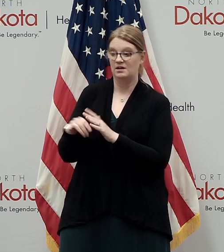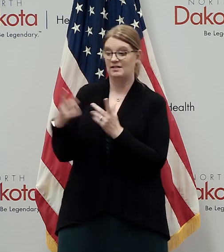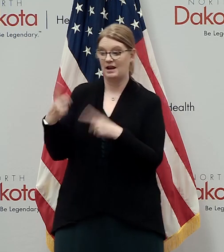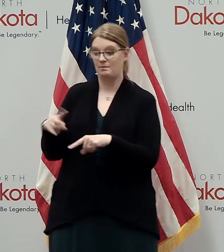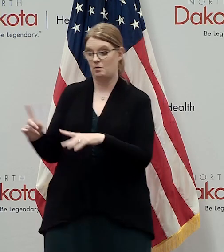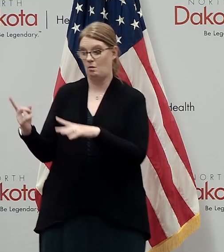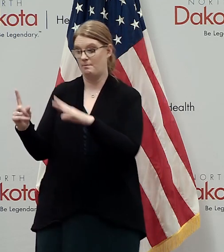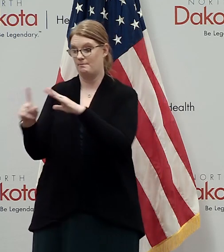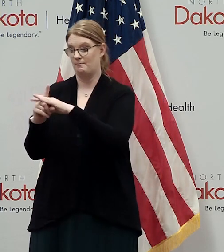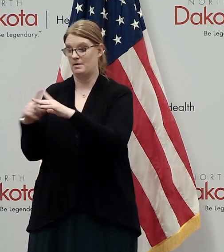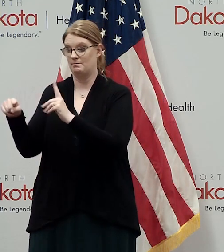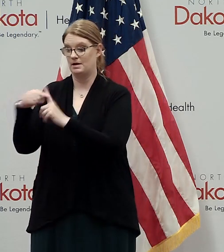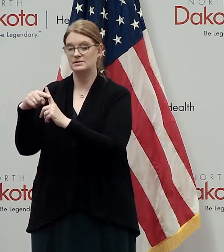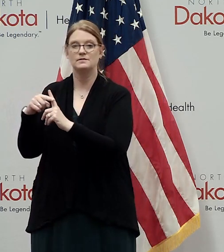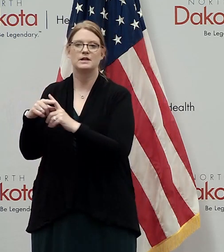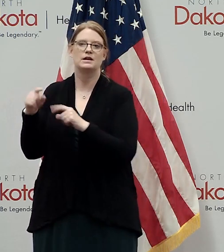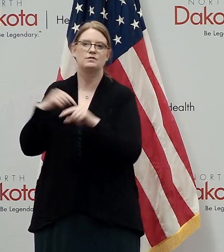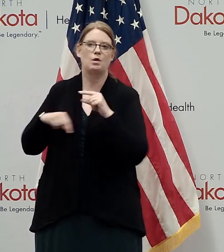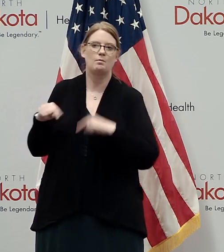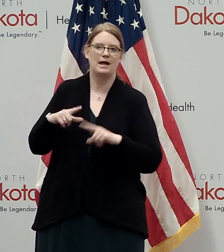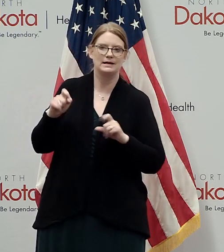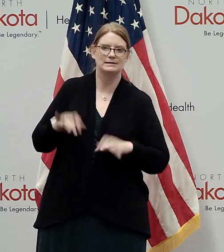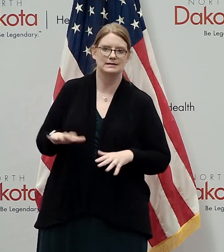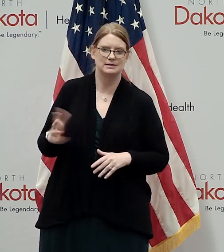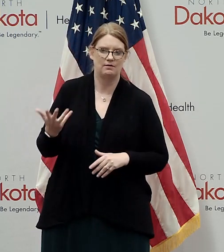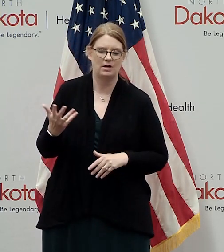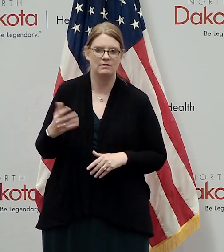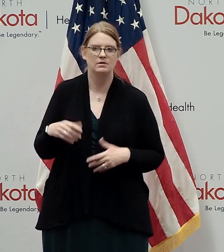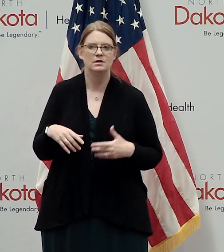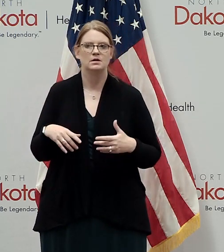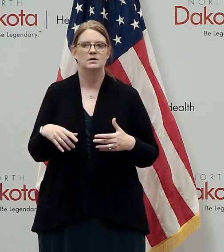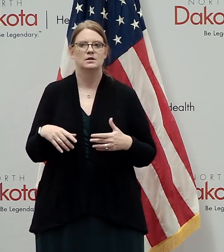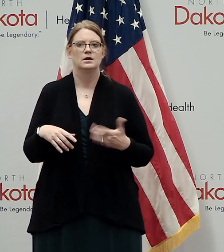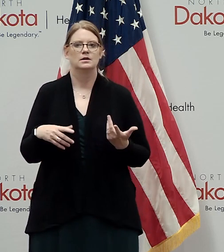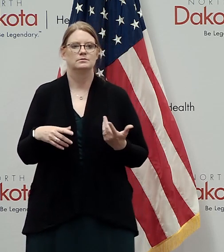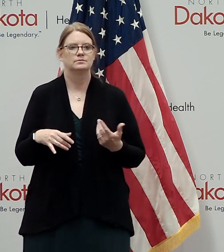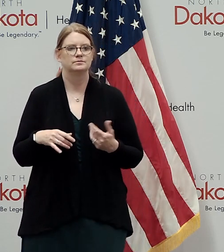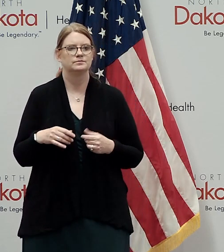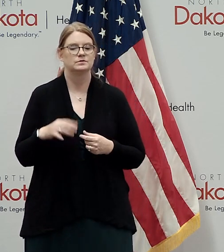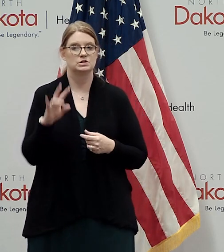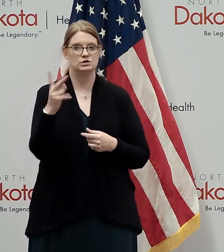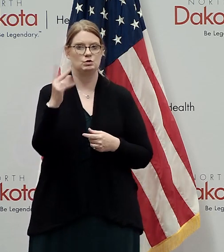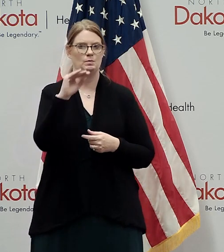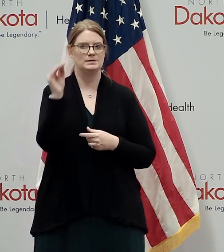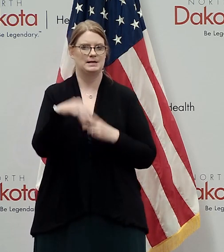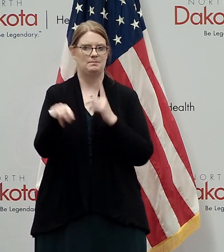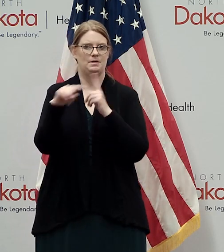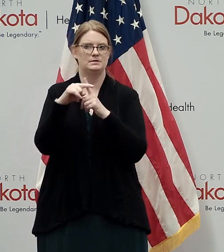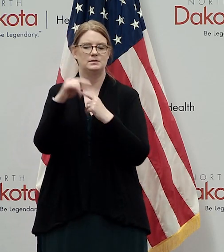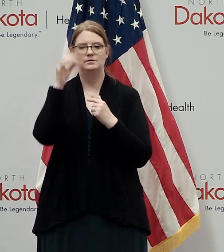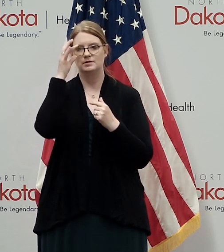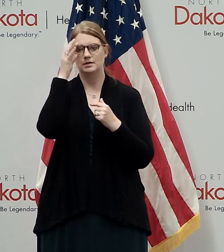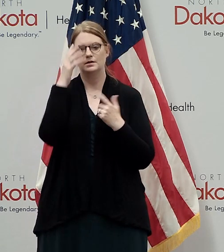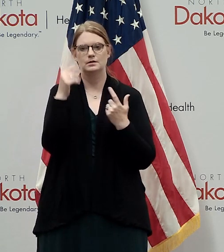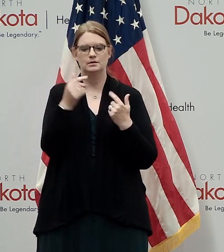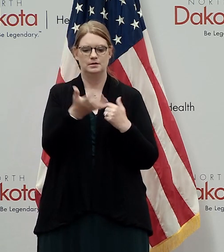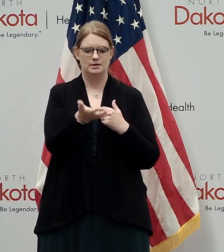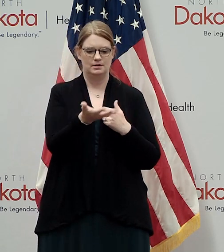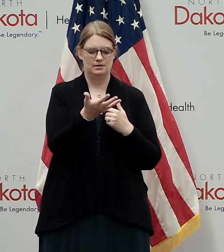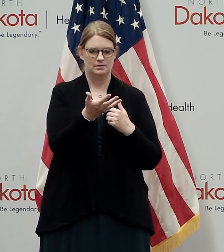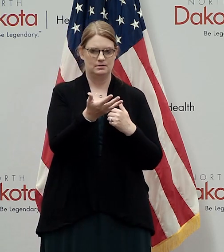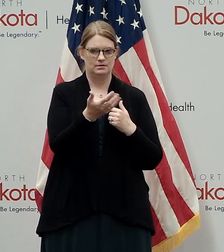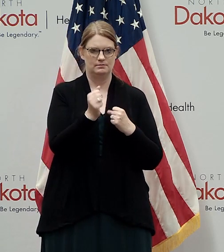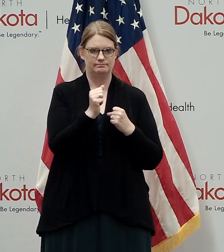test all 5 of those folks. But let's say you had 100. If you get 2% positives, if you did 5 people in